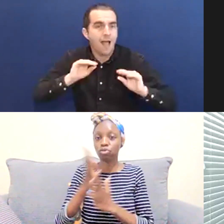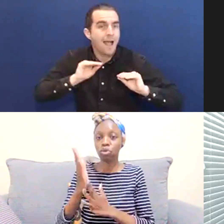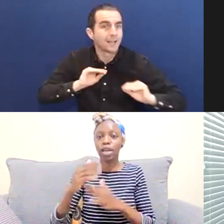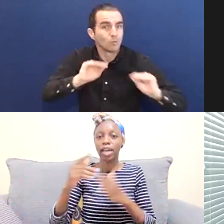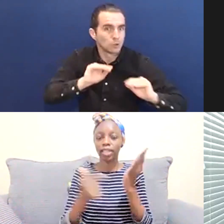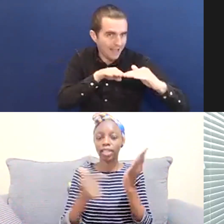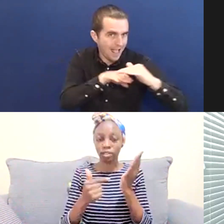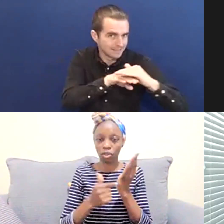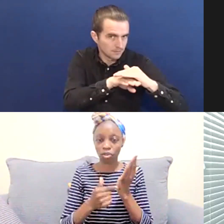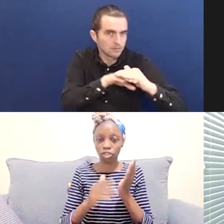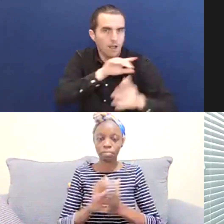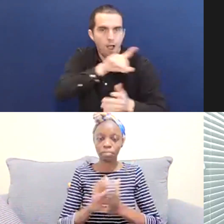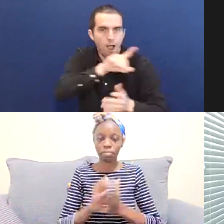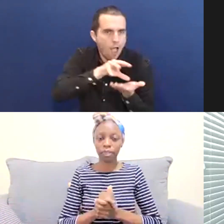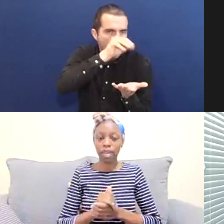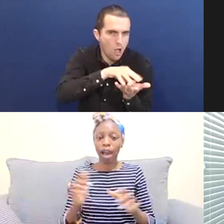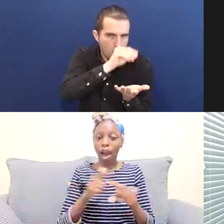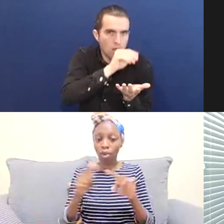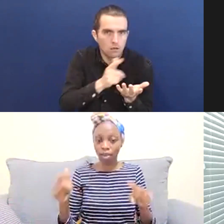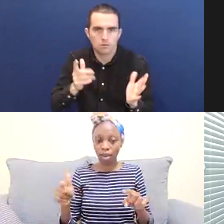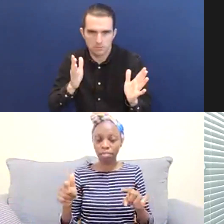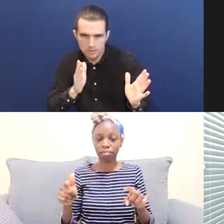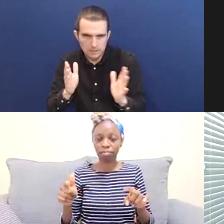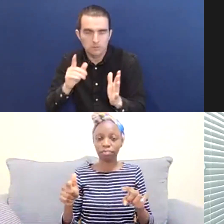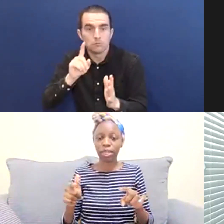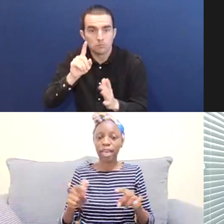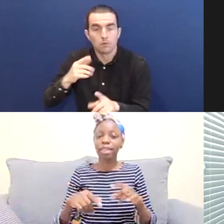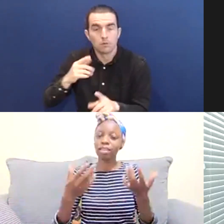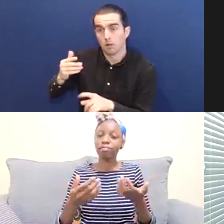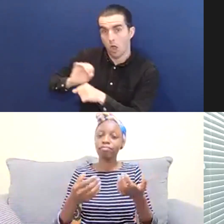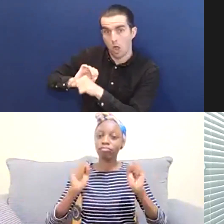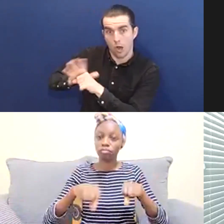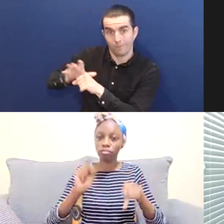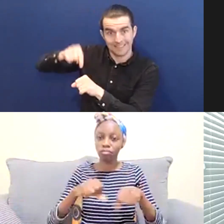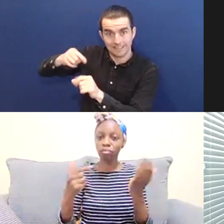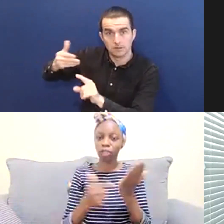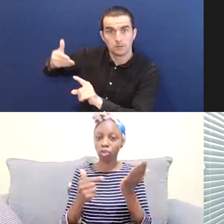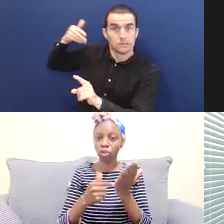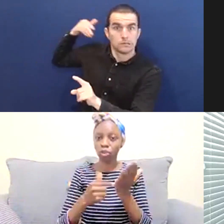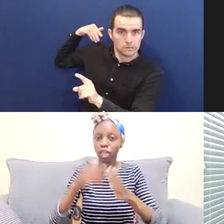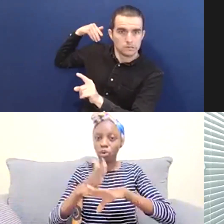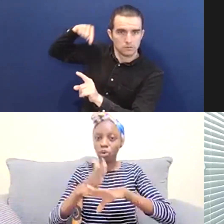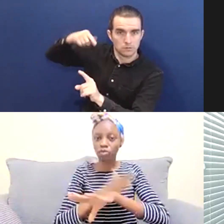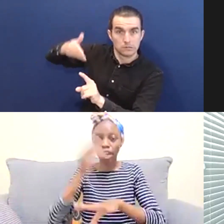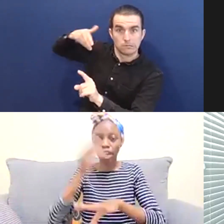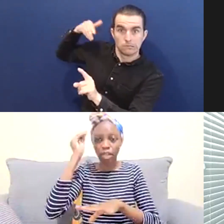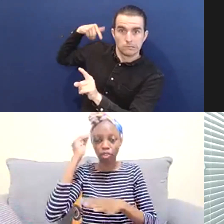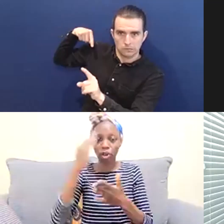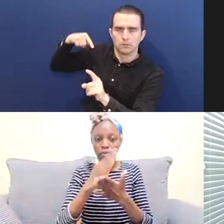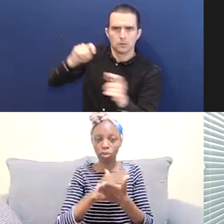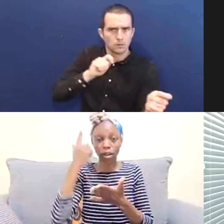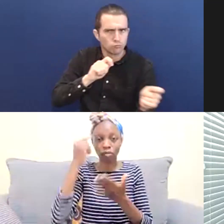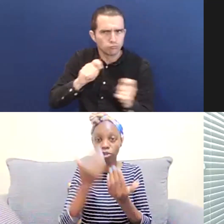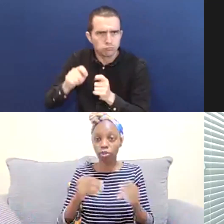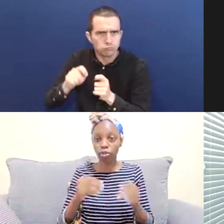and informal learning environments. However, the potential of technology to improve educational outcomes for children with disabilities